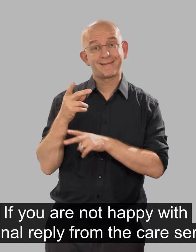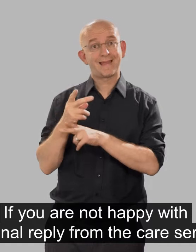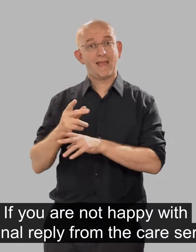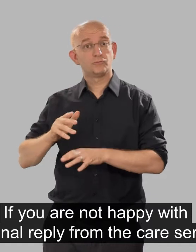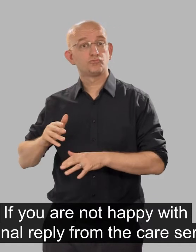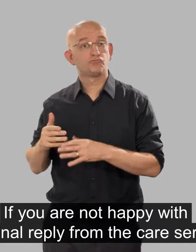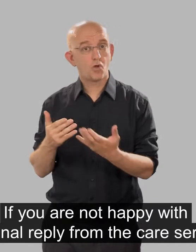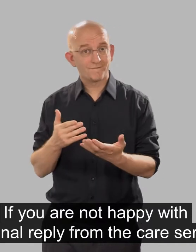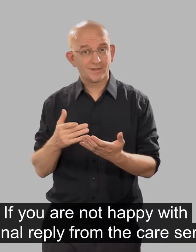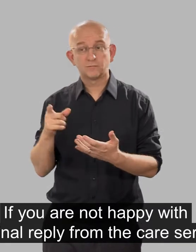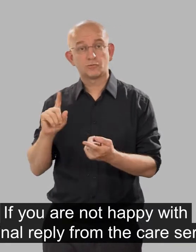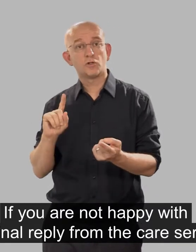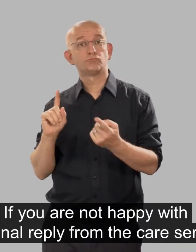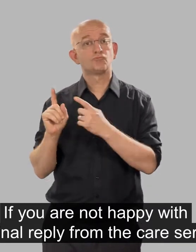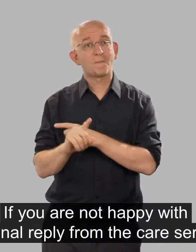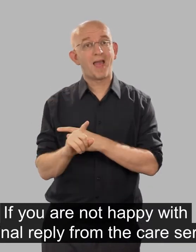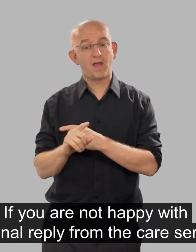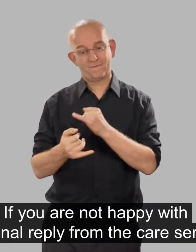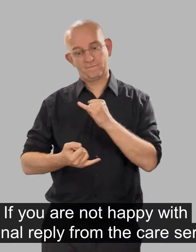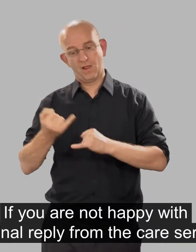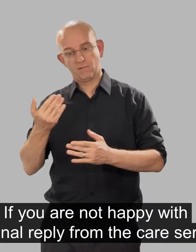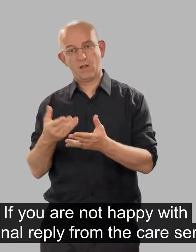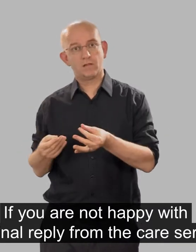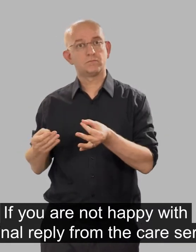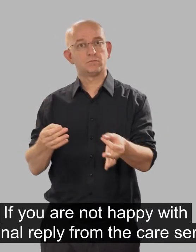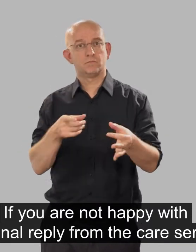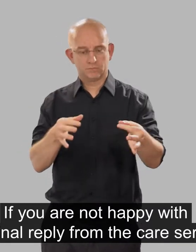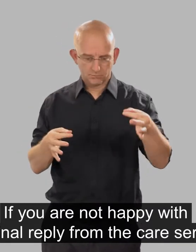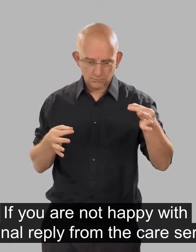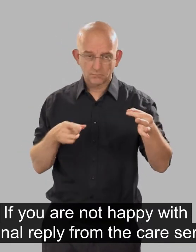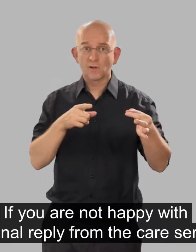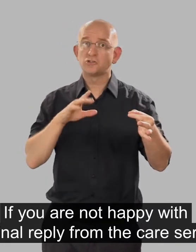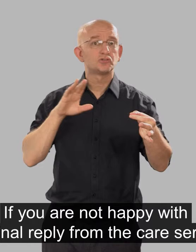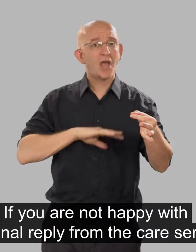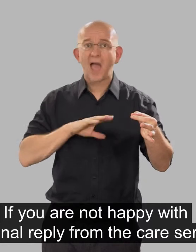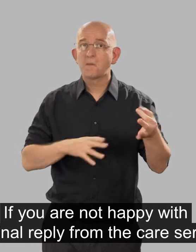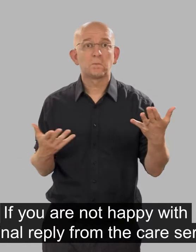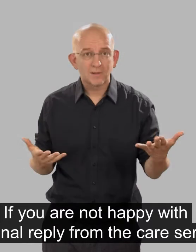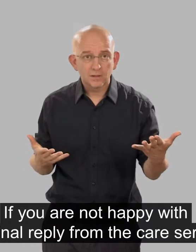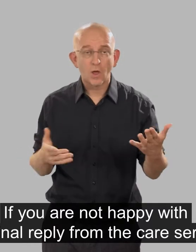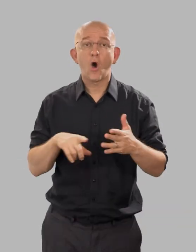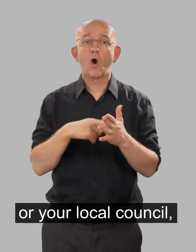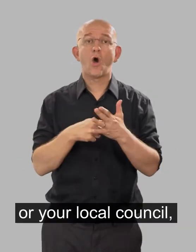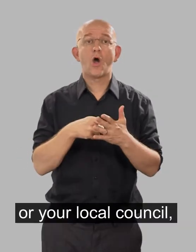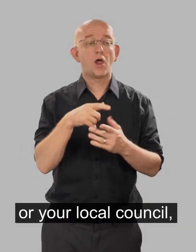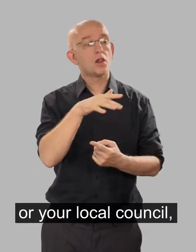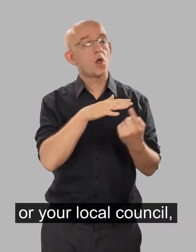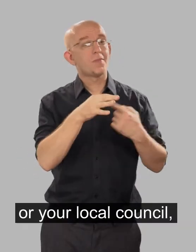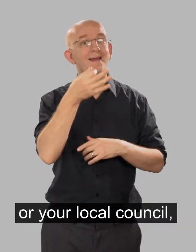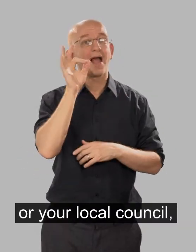if you are not happy with the final reply from the care service or your local